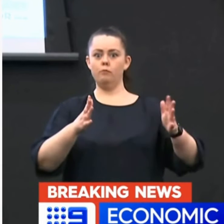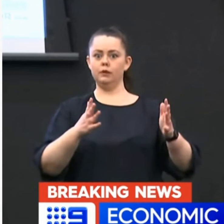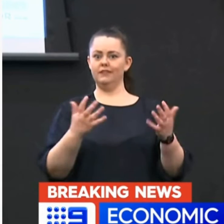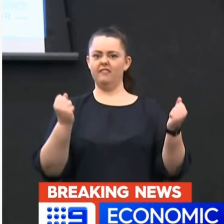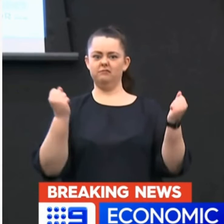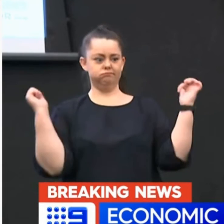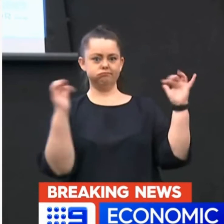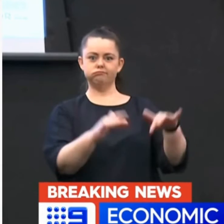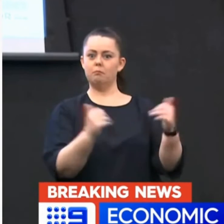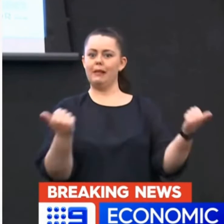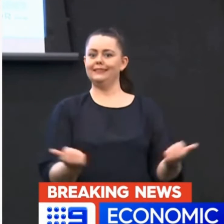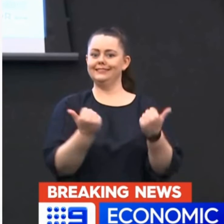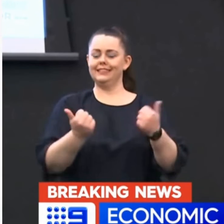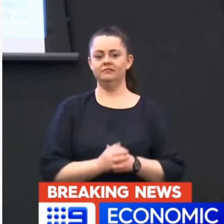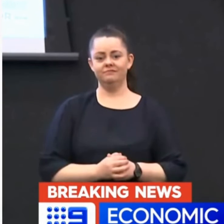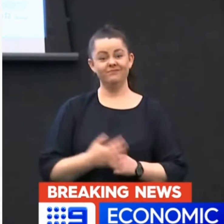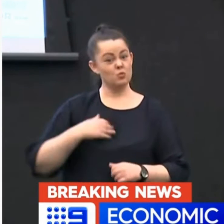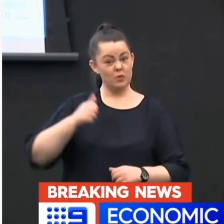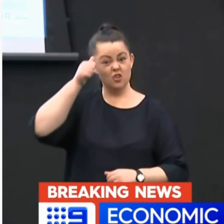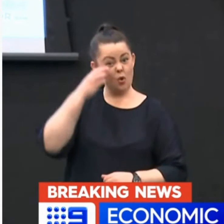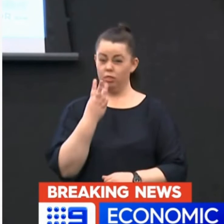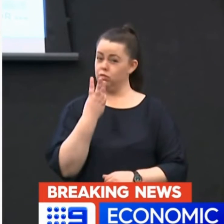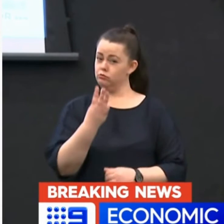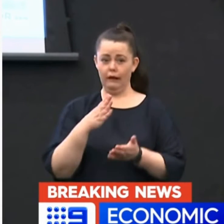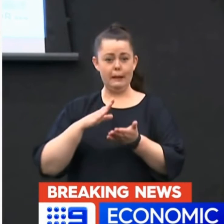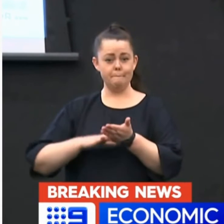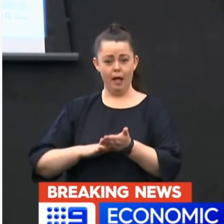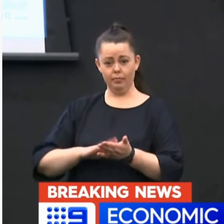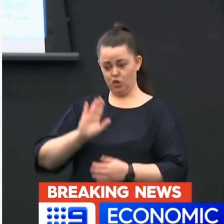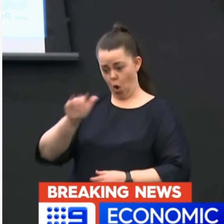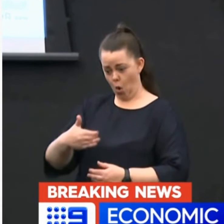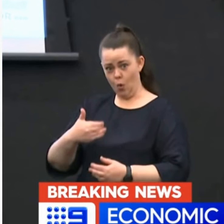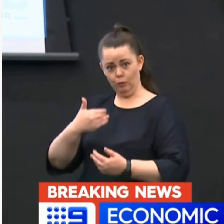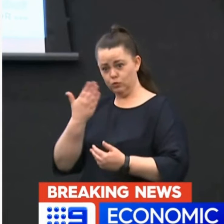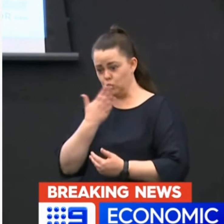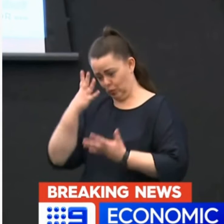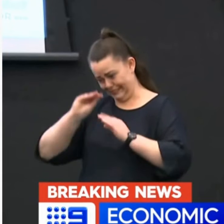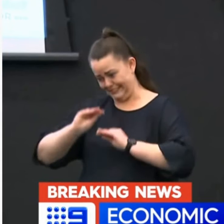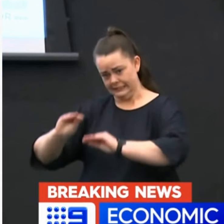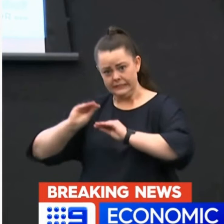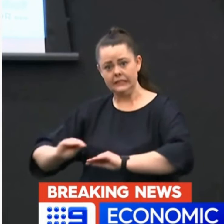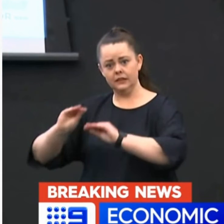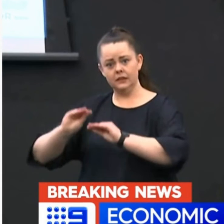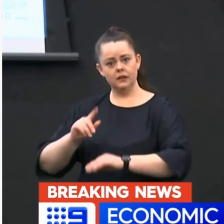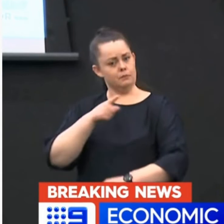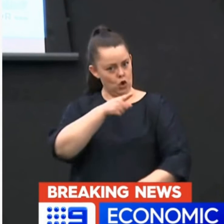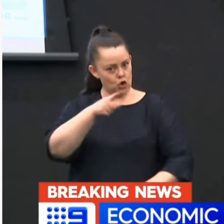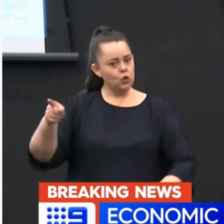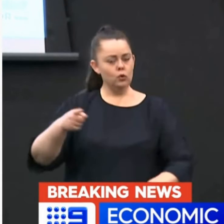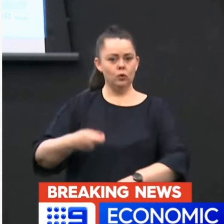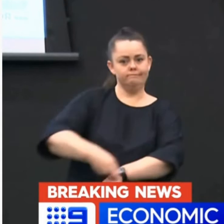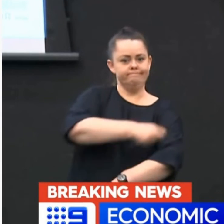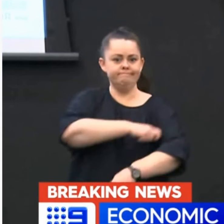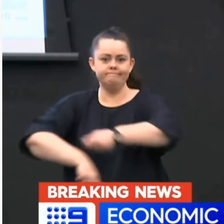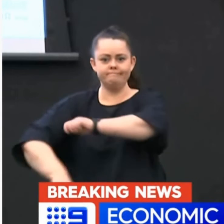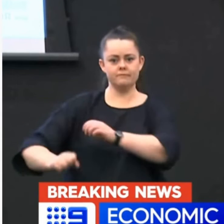3 months of homeschooling. But you have been the primary educators to ensure none of our children get left behind.